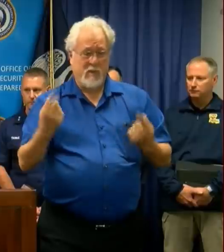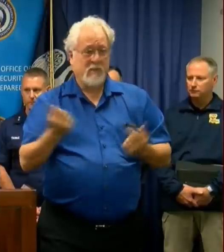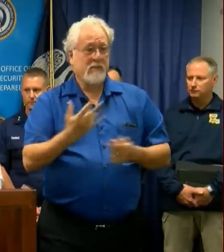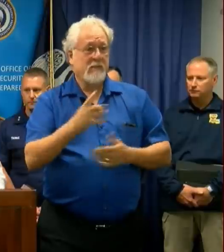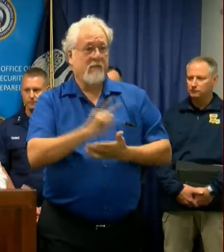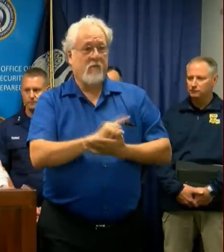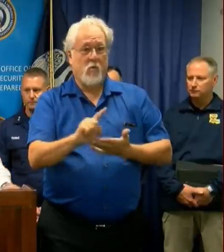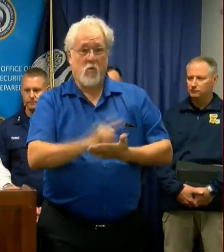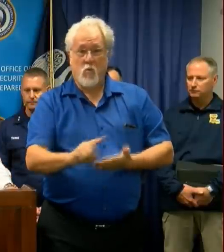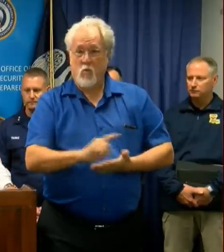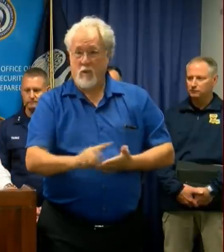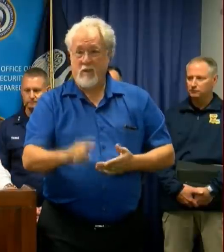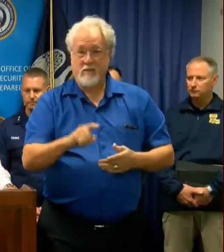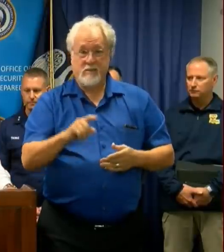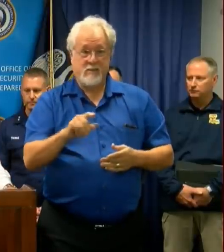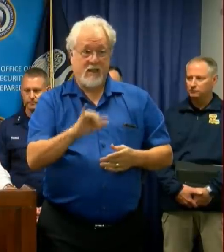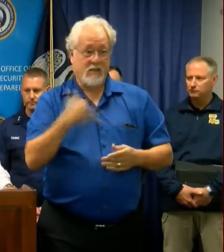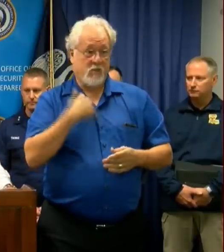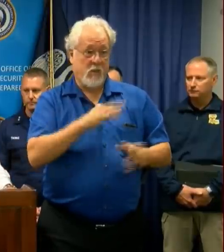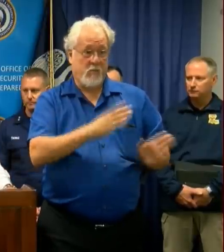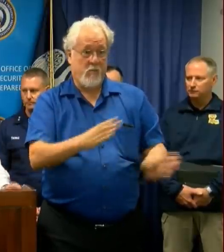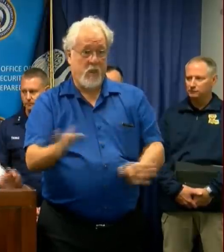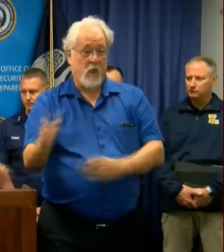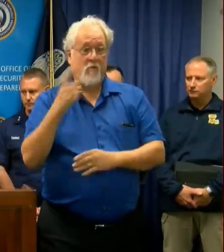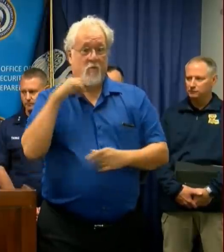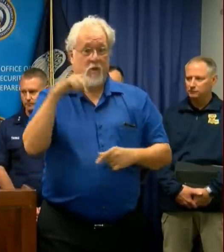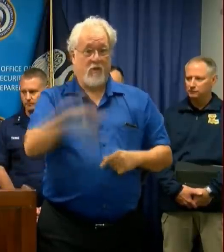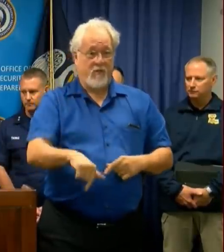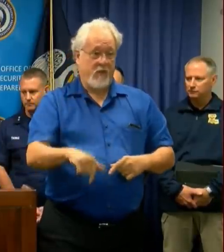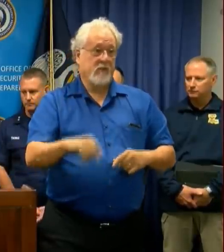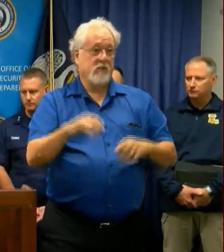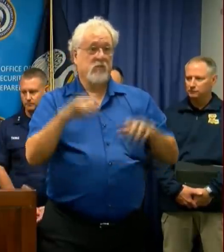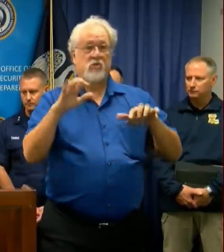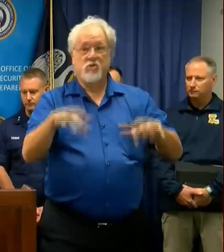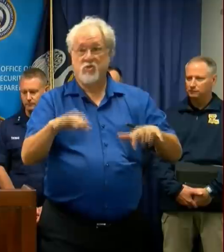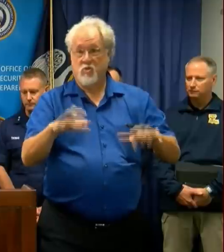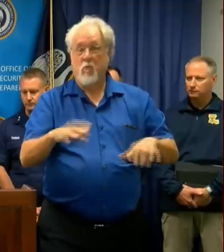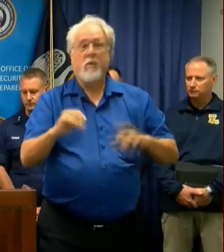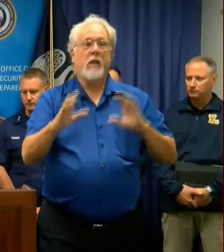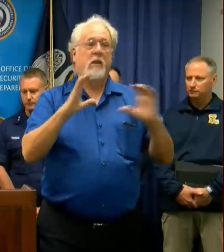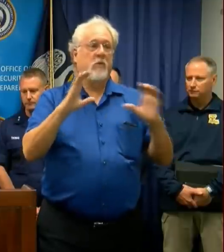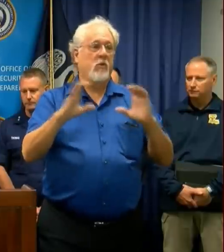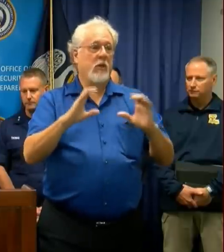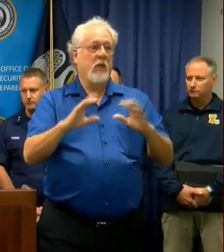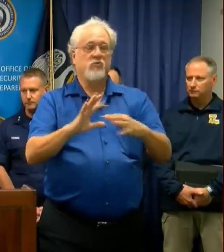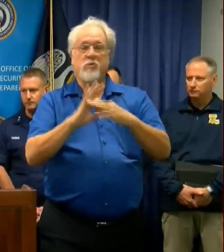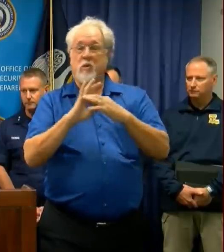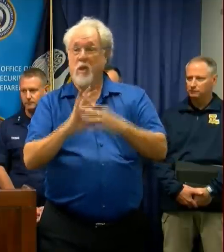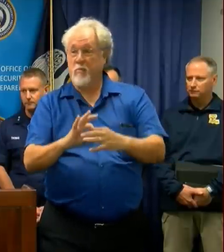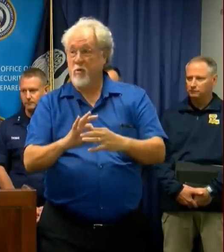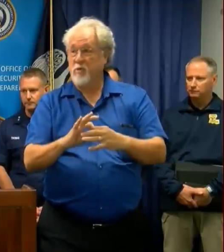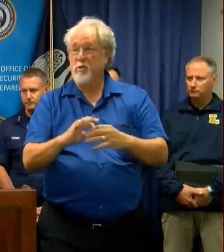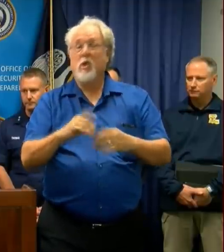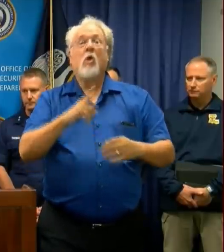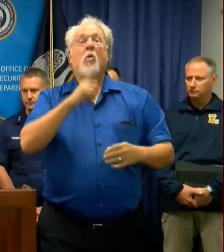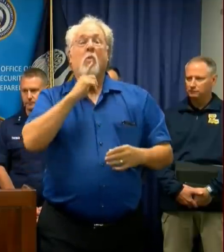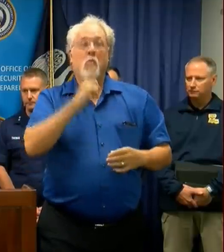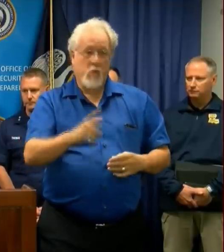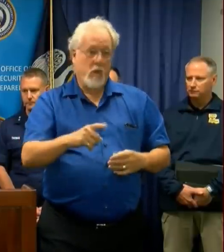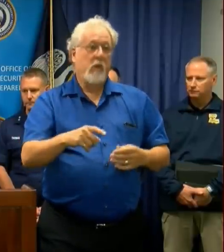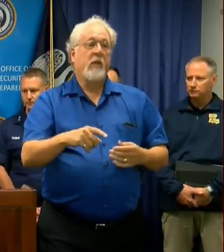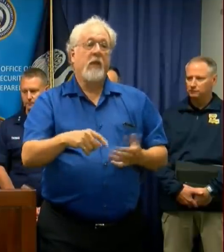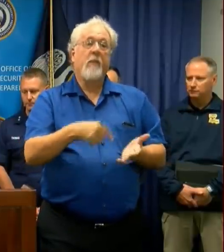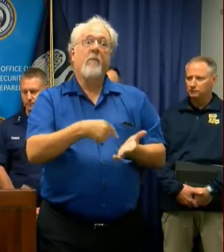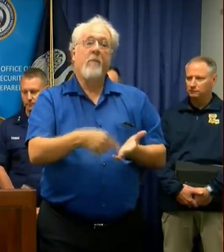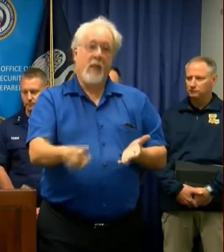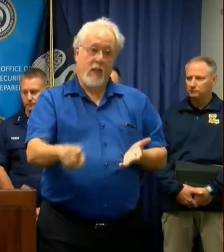several weeks as we've prepared for this particular storm, and the communication, the collaboration really has